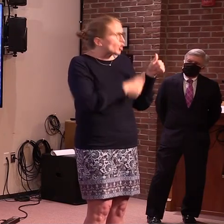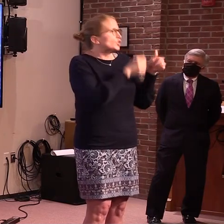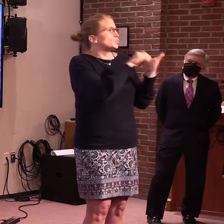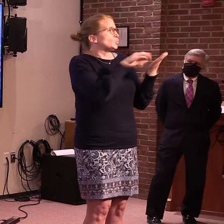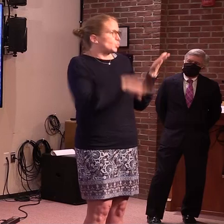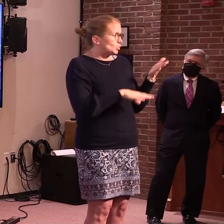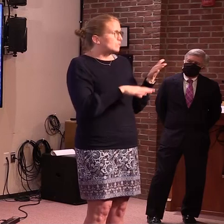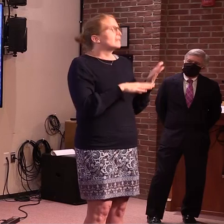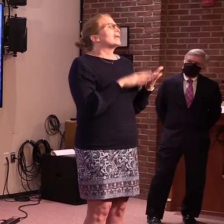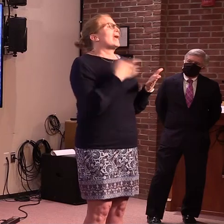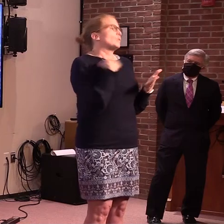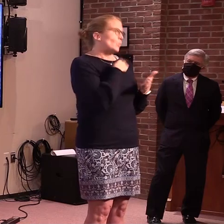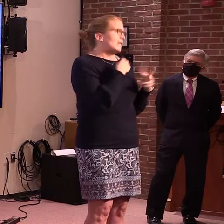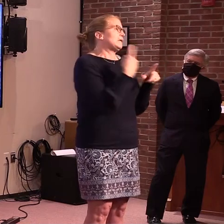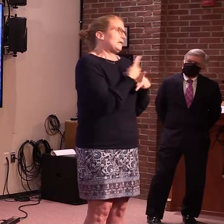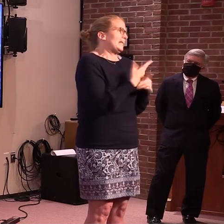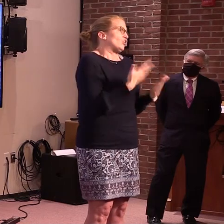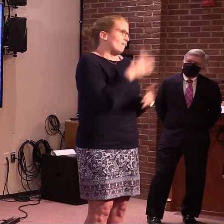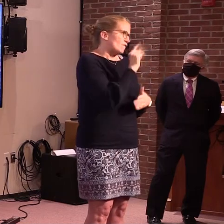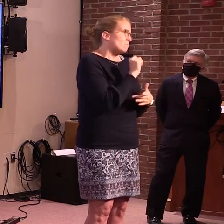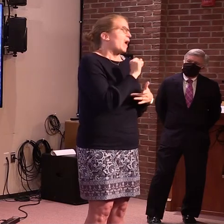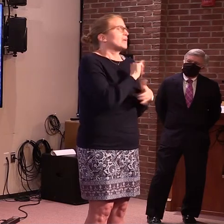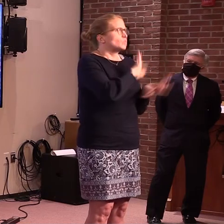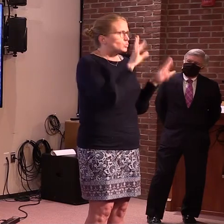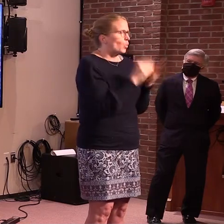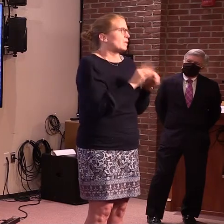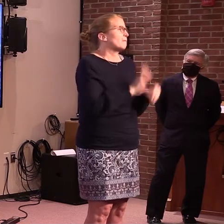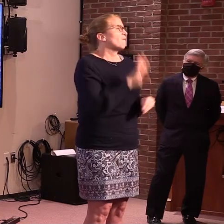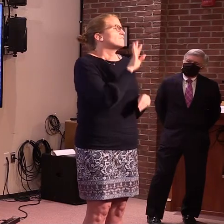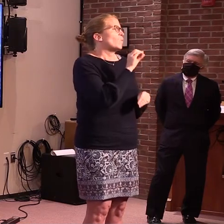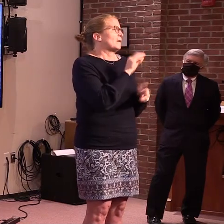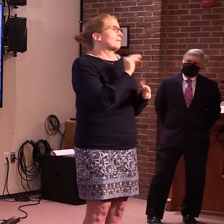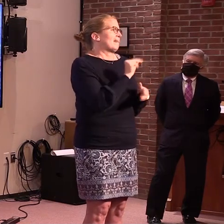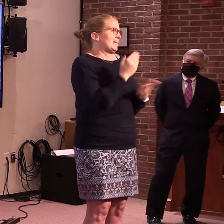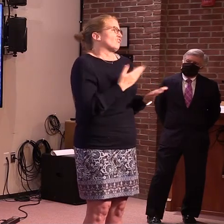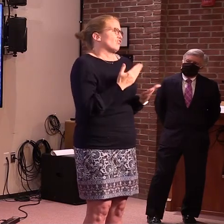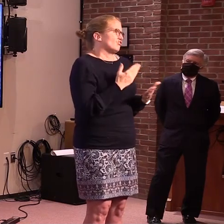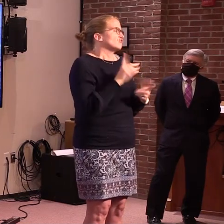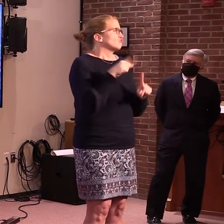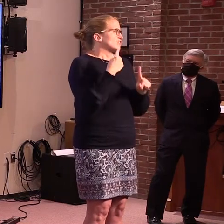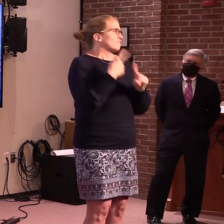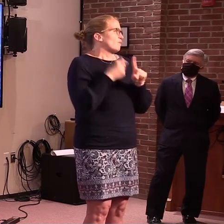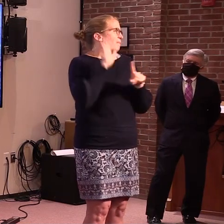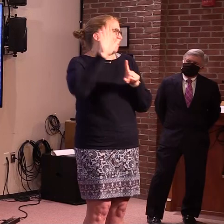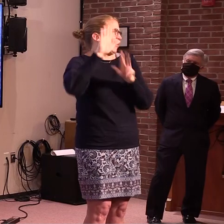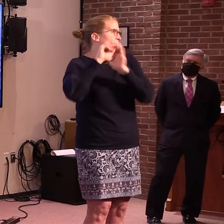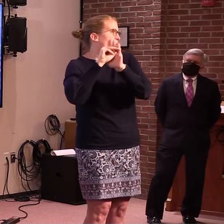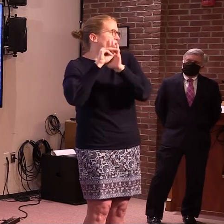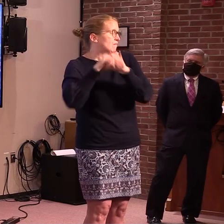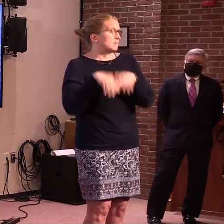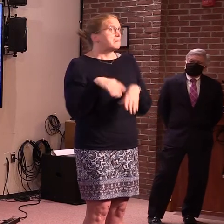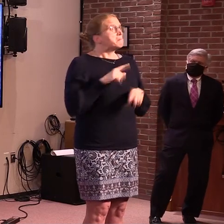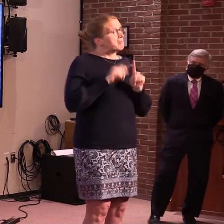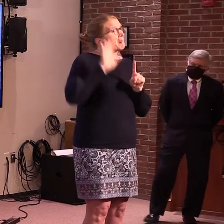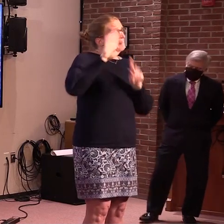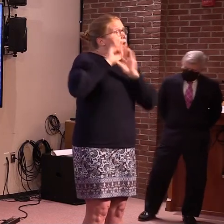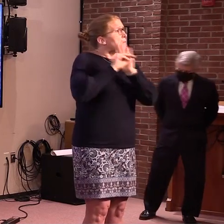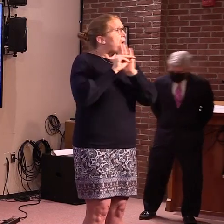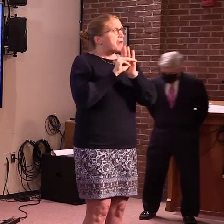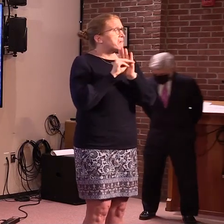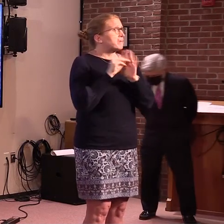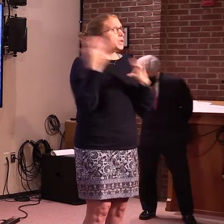potential $40 million cost in Vermont. But their model is fairly comprehensive. It includes everything from